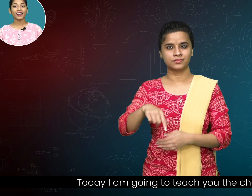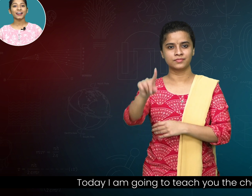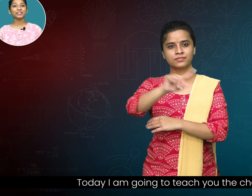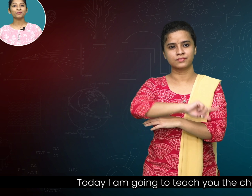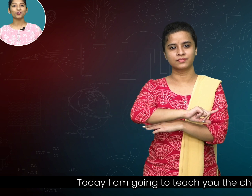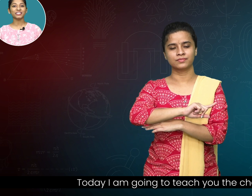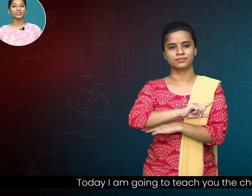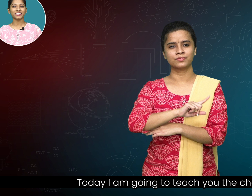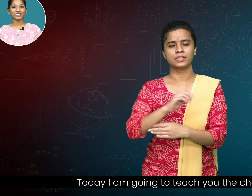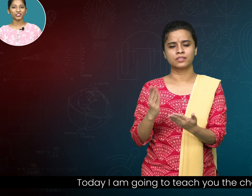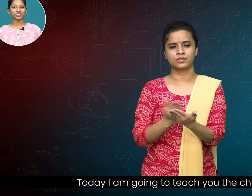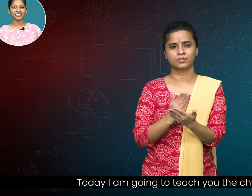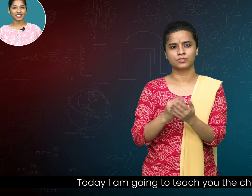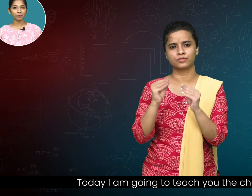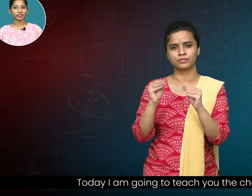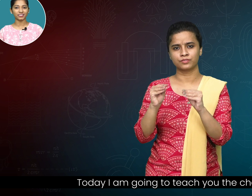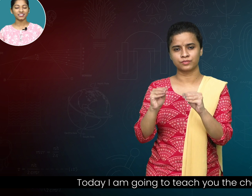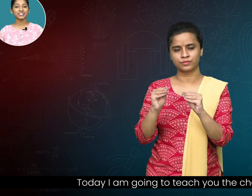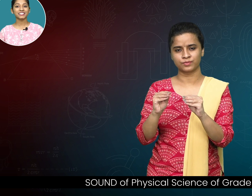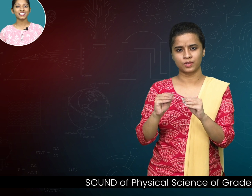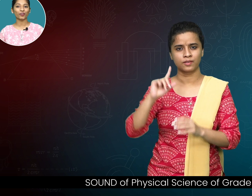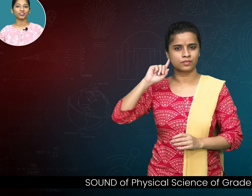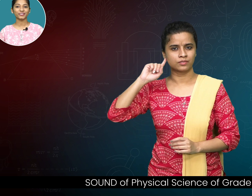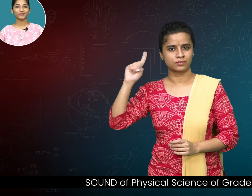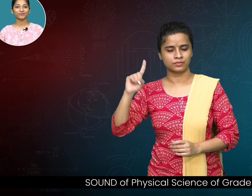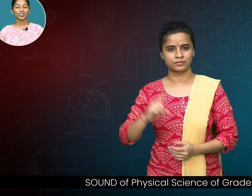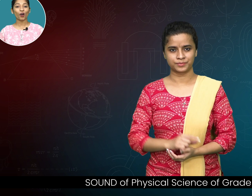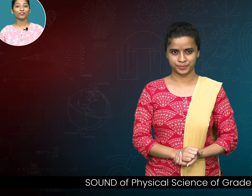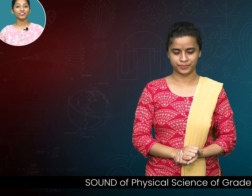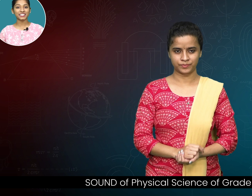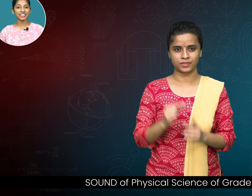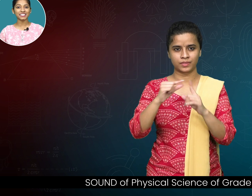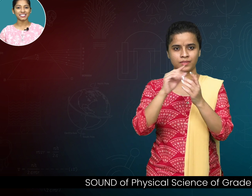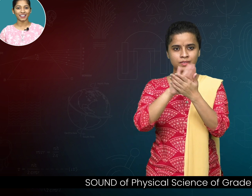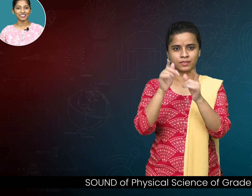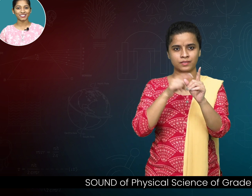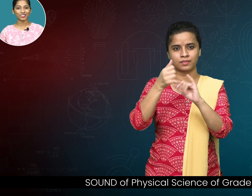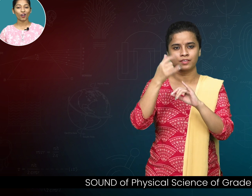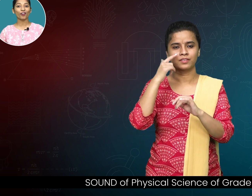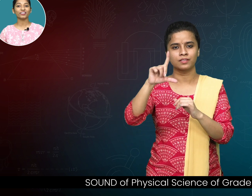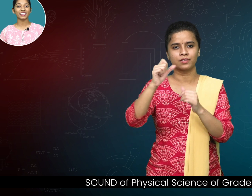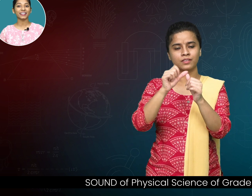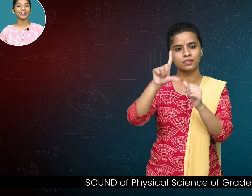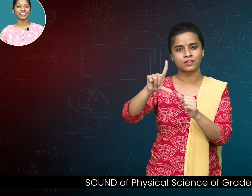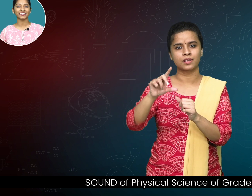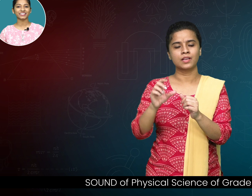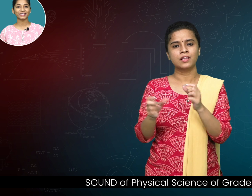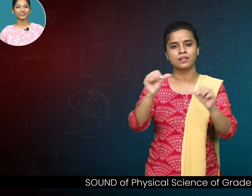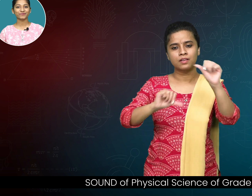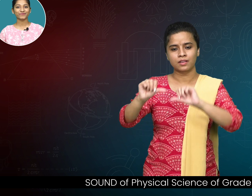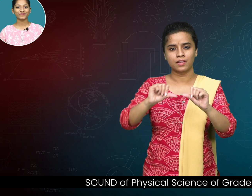Today I am going to teach you the chapter Sound of Physical Science of Grade